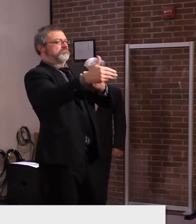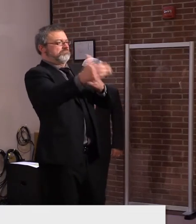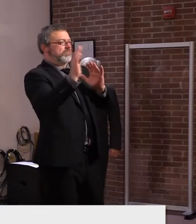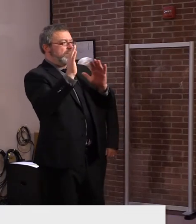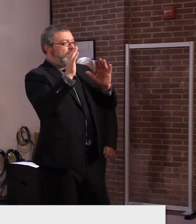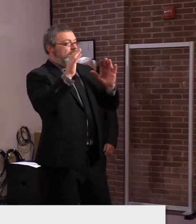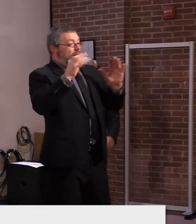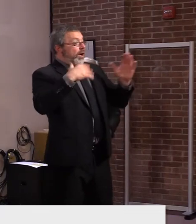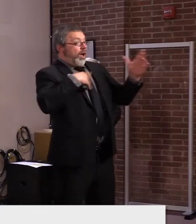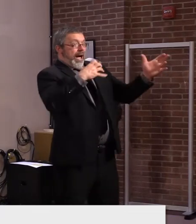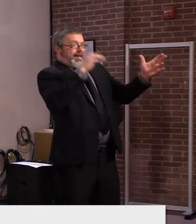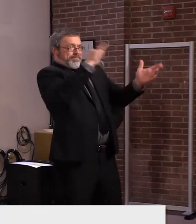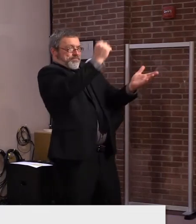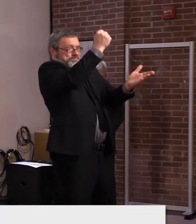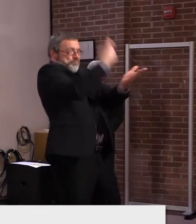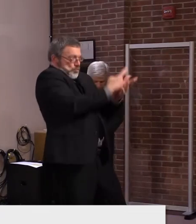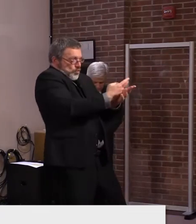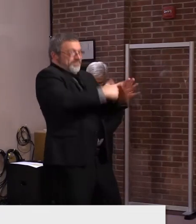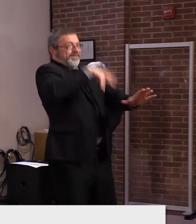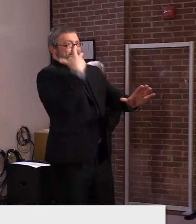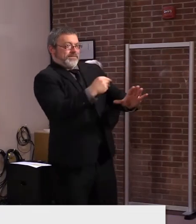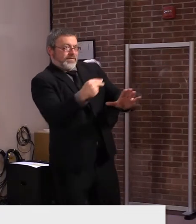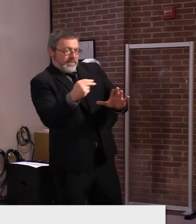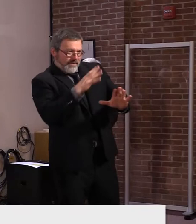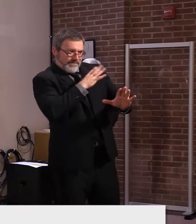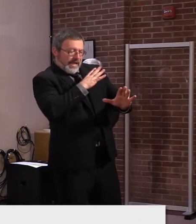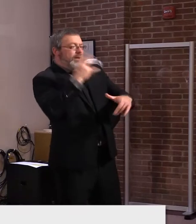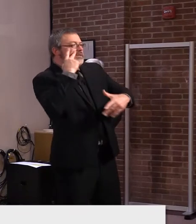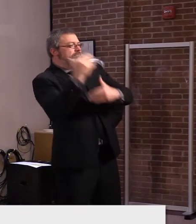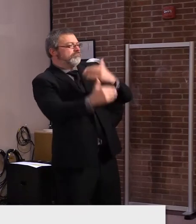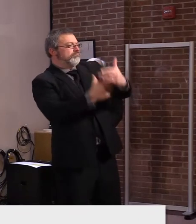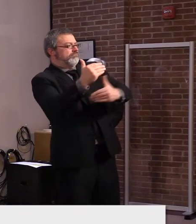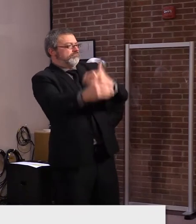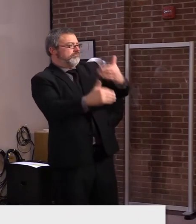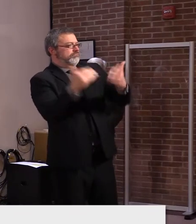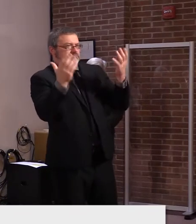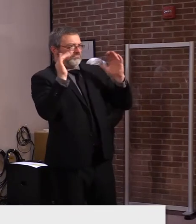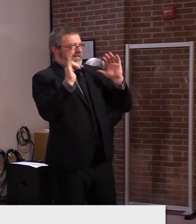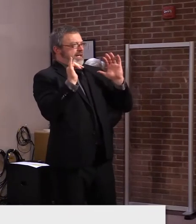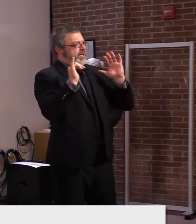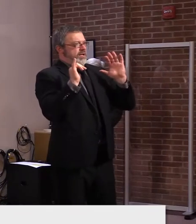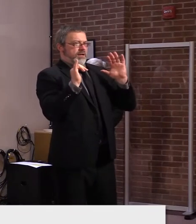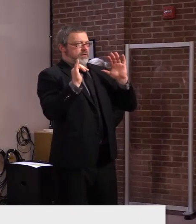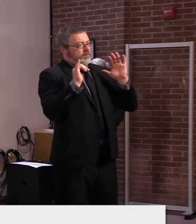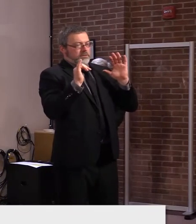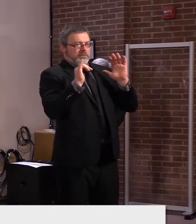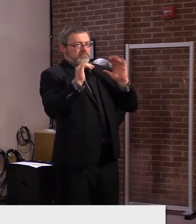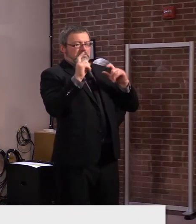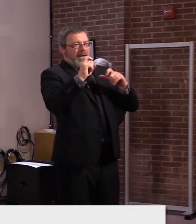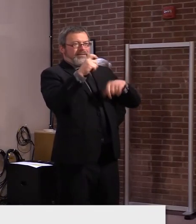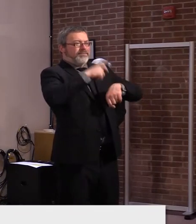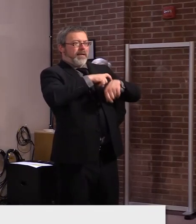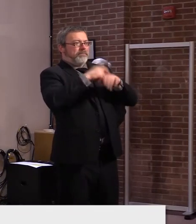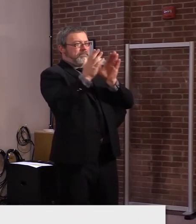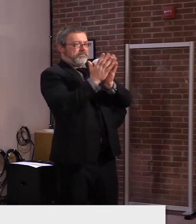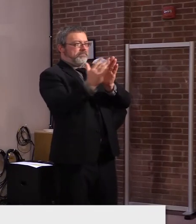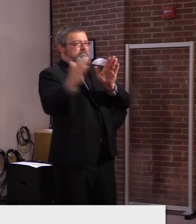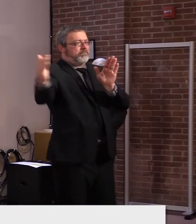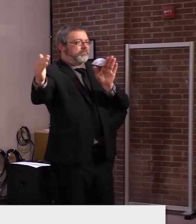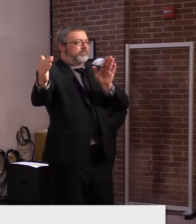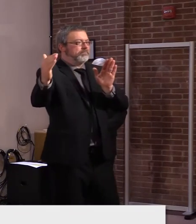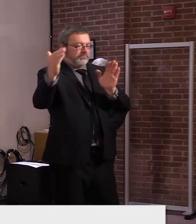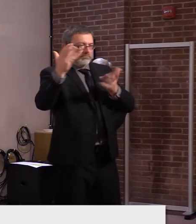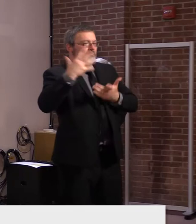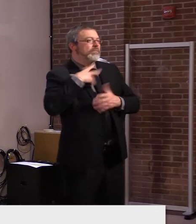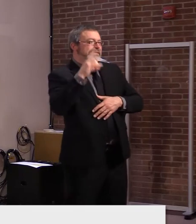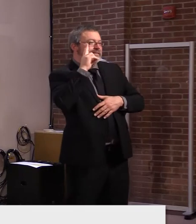soon and that we'll have a high response rate for vaccination in that category. But we'll take that one step at a time.